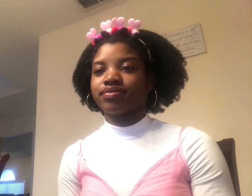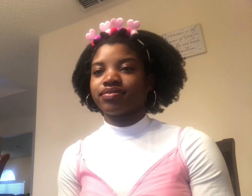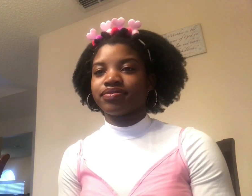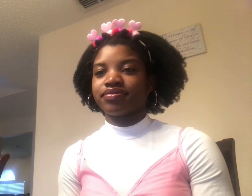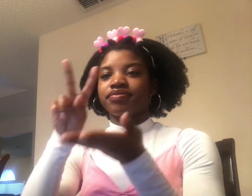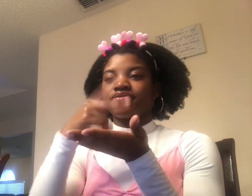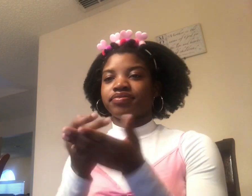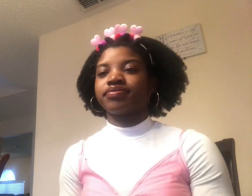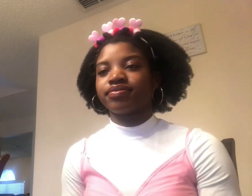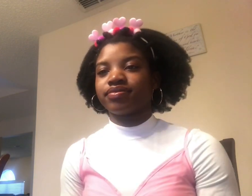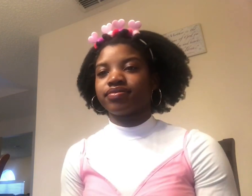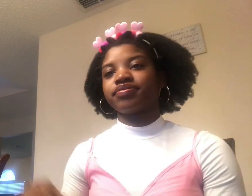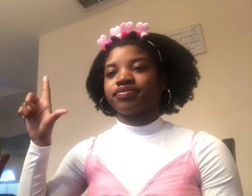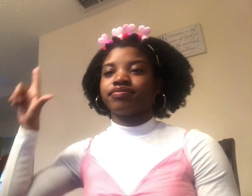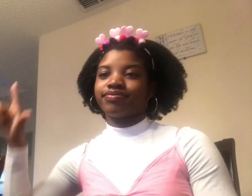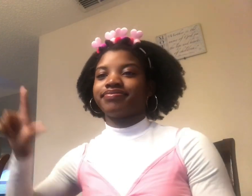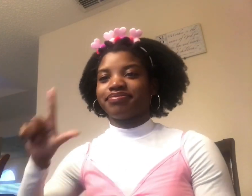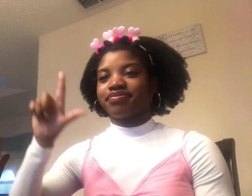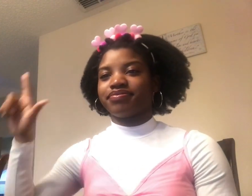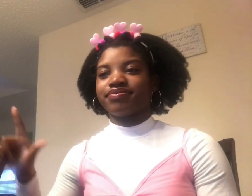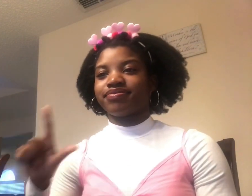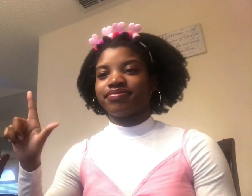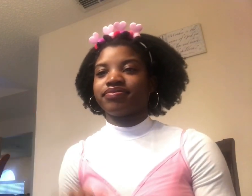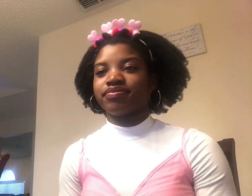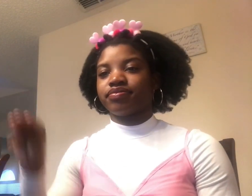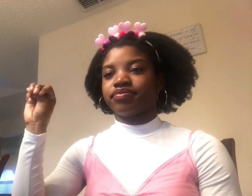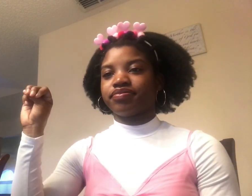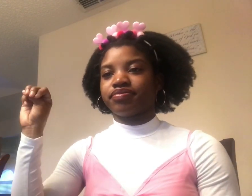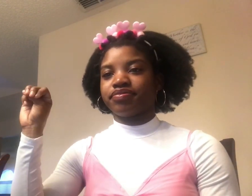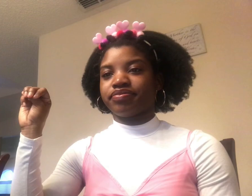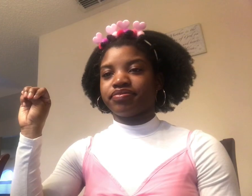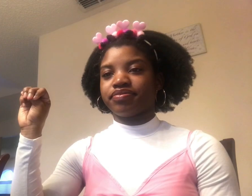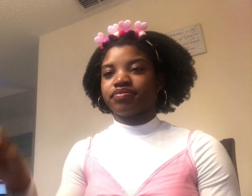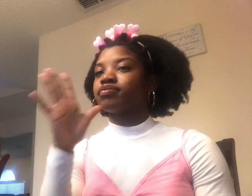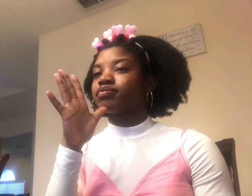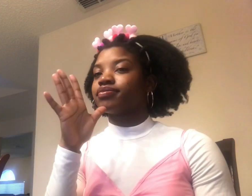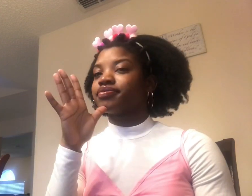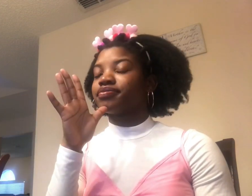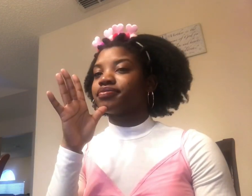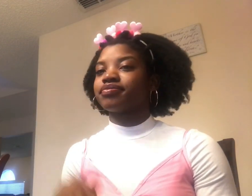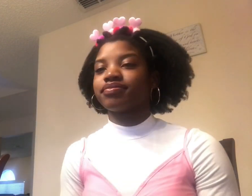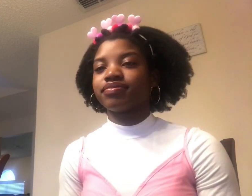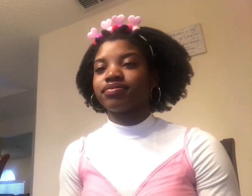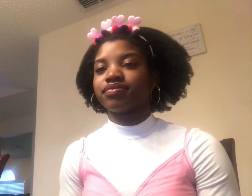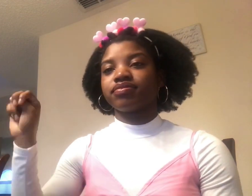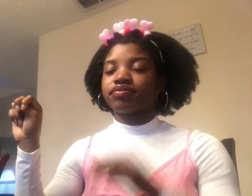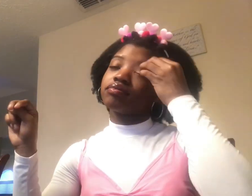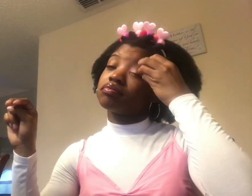later guys I'm so sorry I really dropped the ball on this one but life has really been lifing so give me a break we are definitely going to be